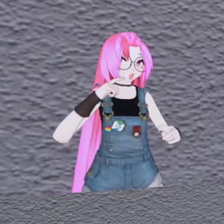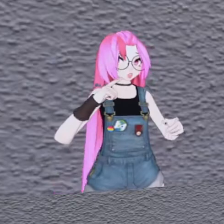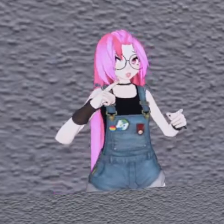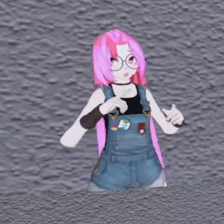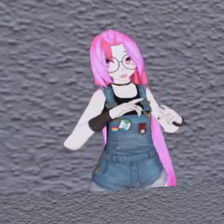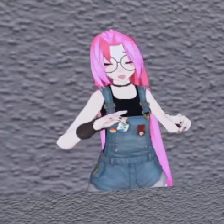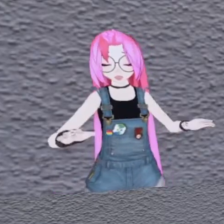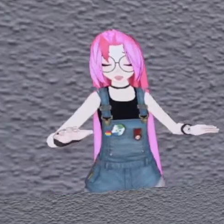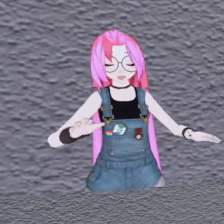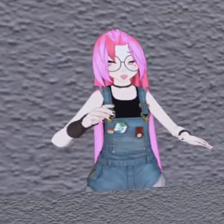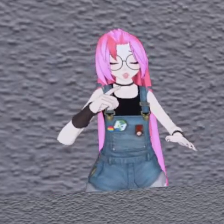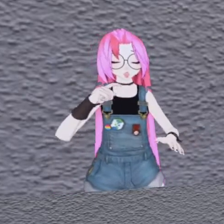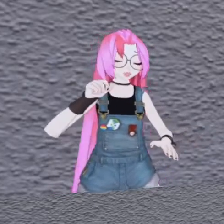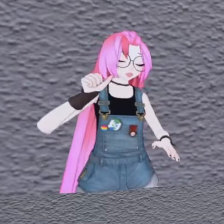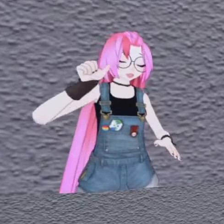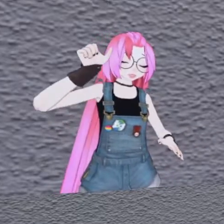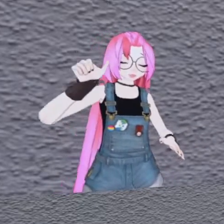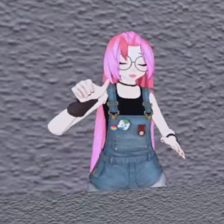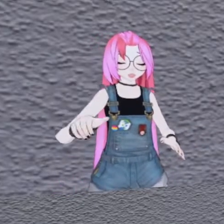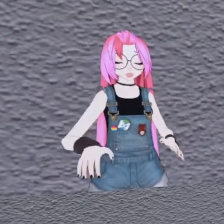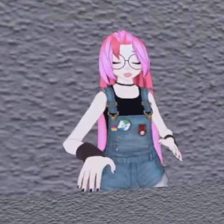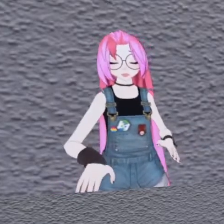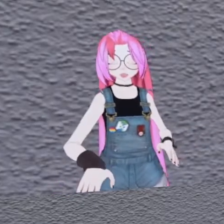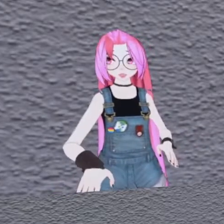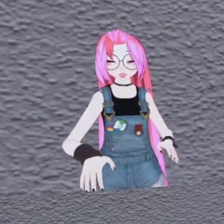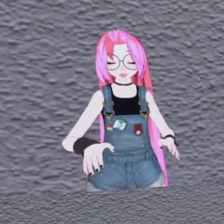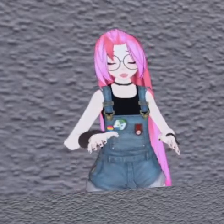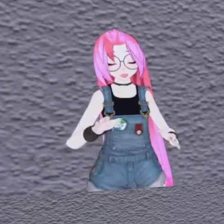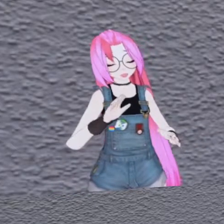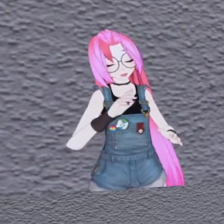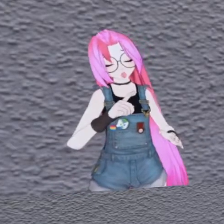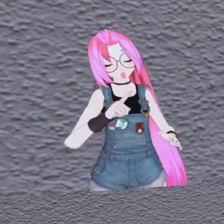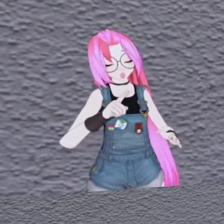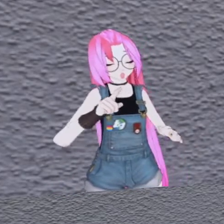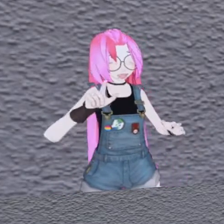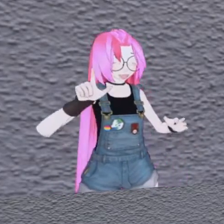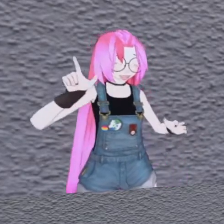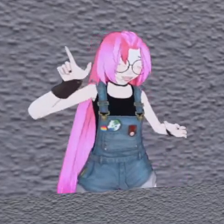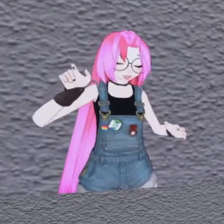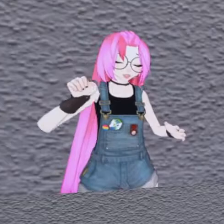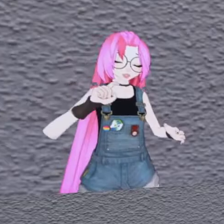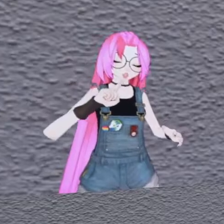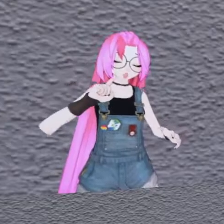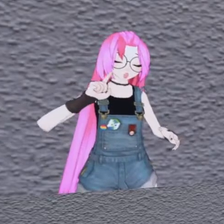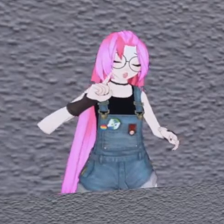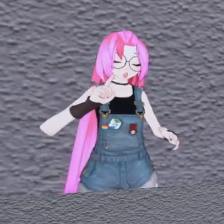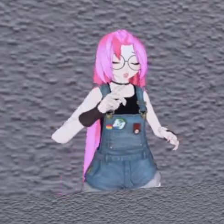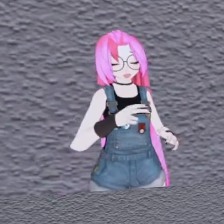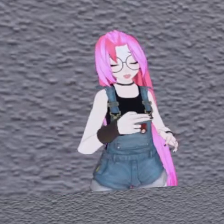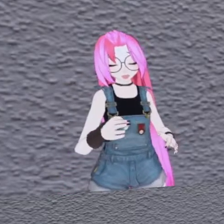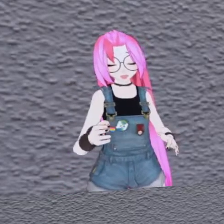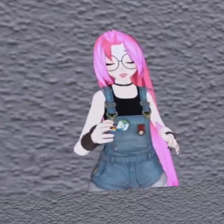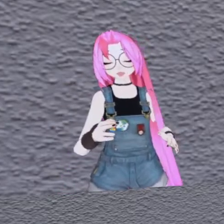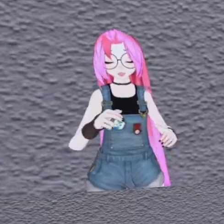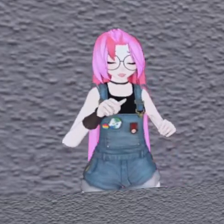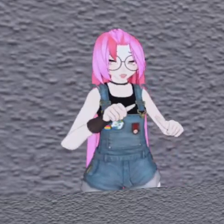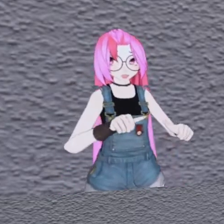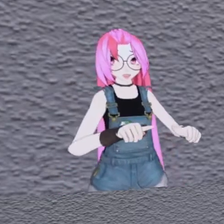deaf children and deaf adults. So yeah, the Gallaudet School for the Deaf, Hard of Hearing, is still